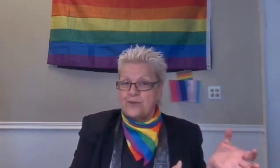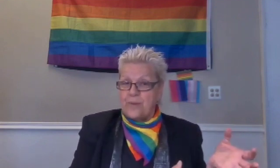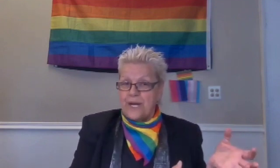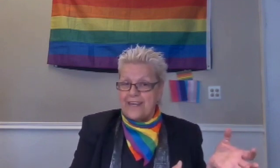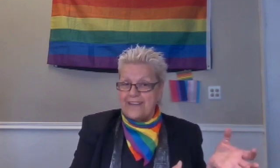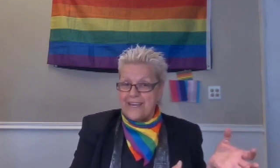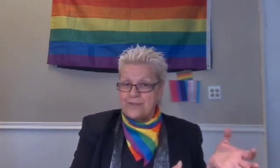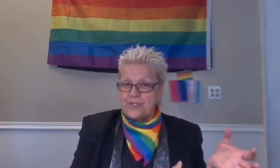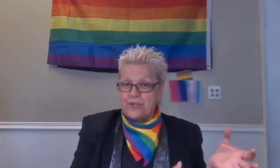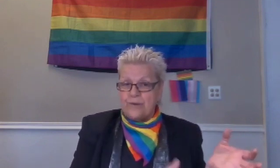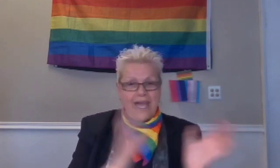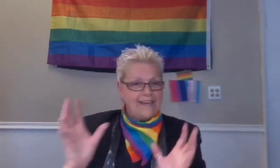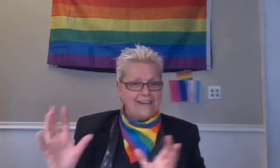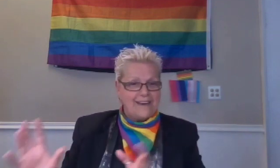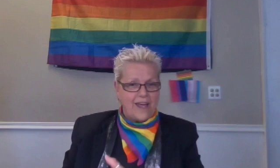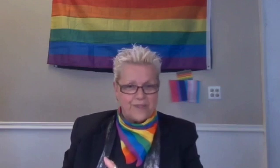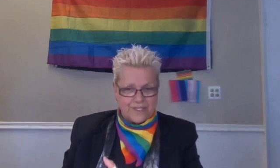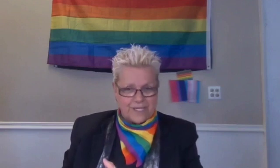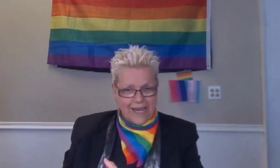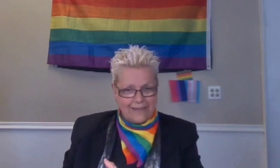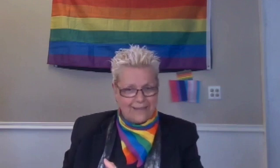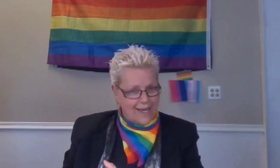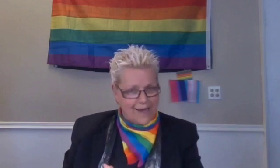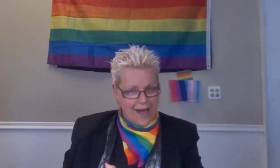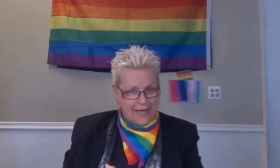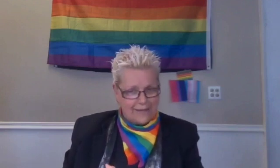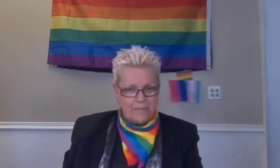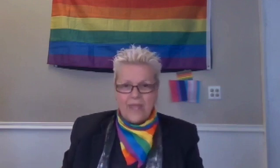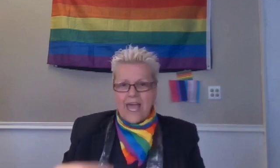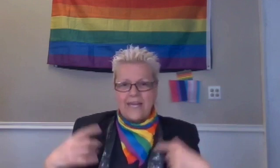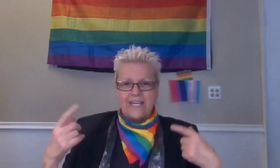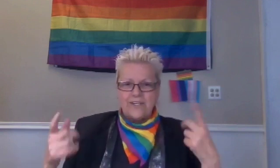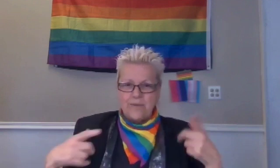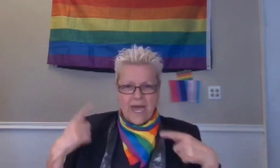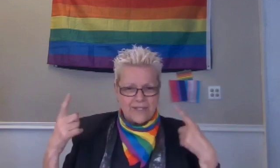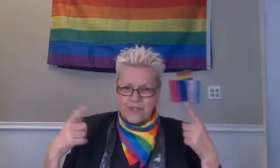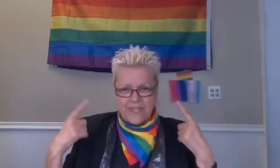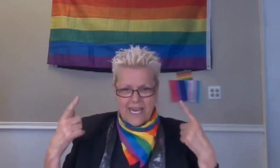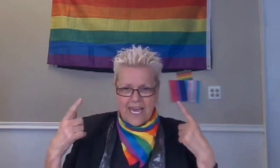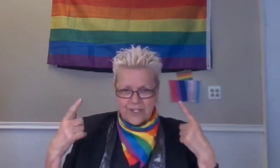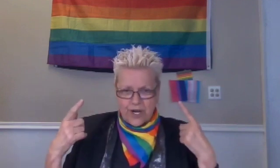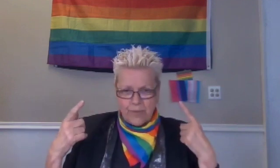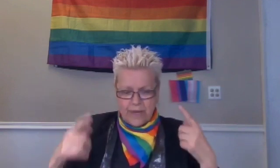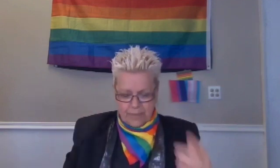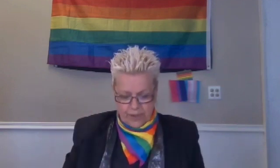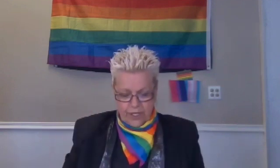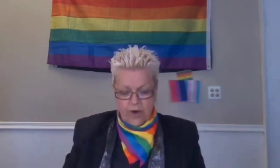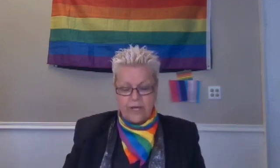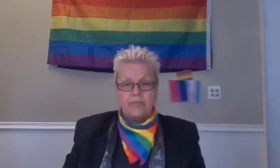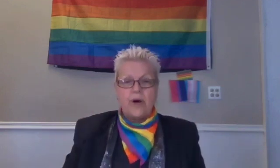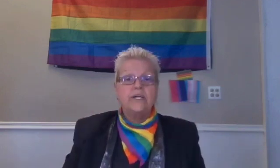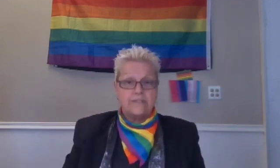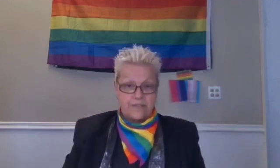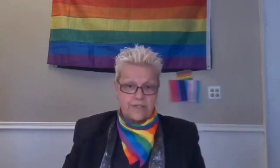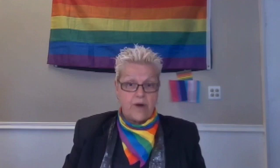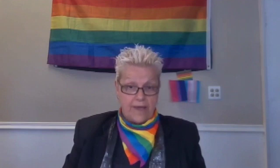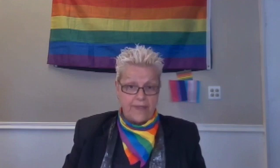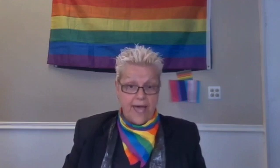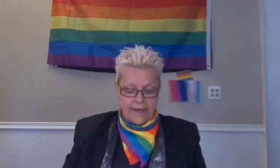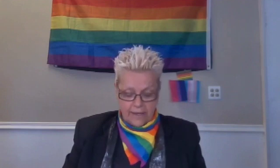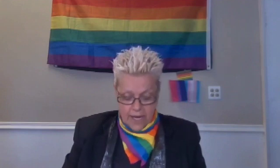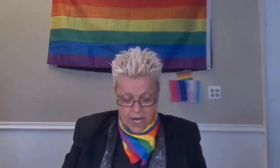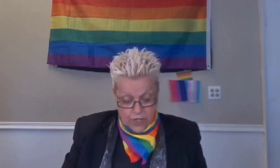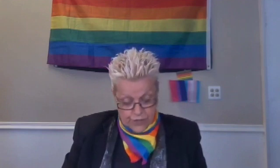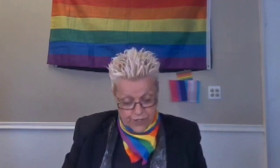can discriminate against you, and in another state, they can't. And can you imagine the HR people going bonkers